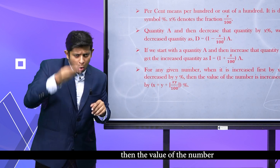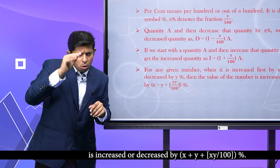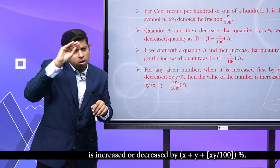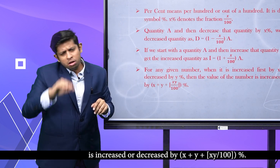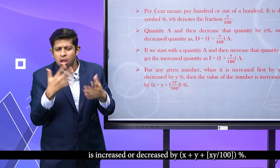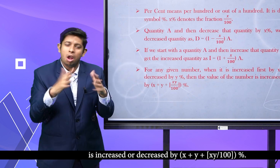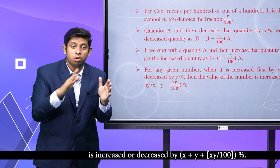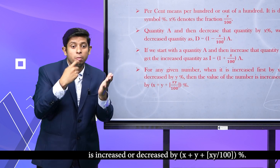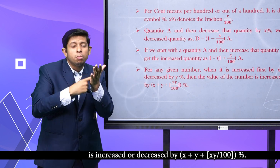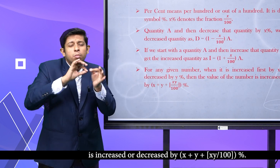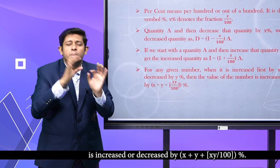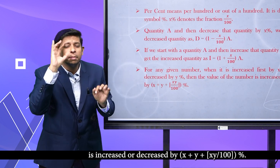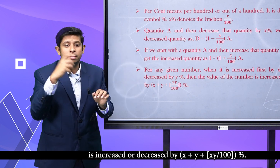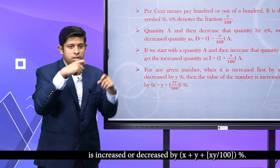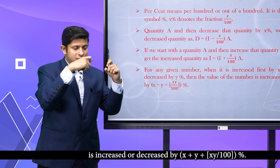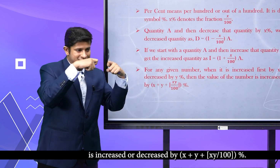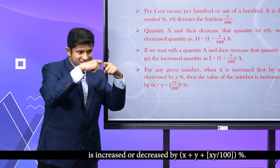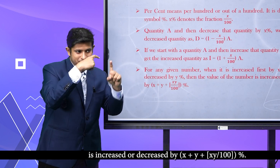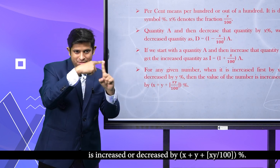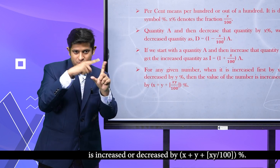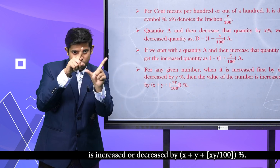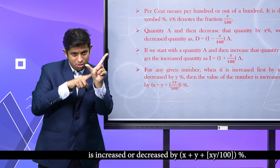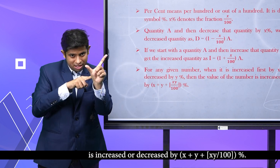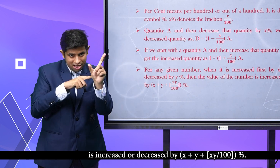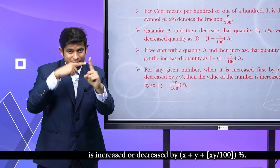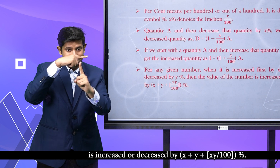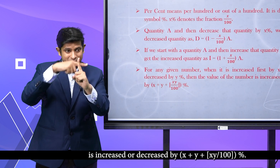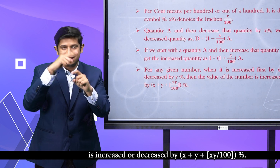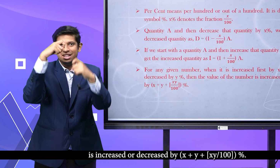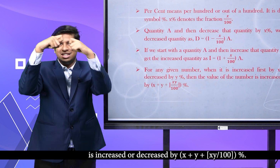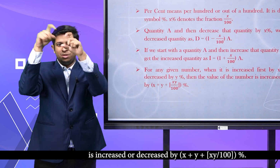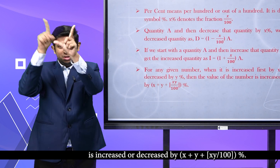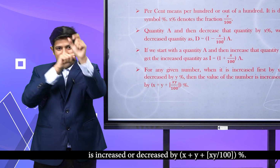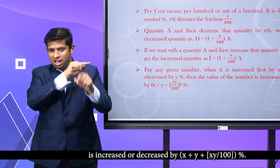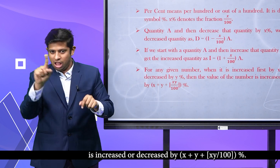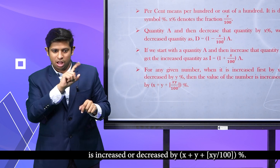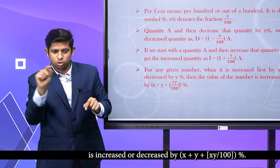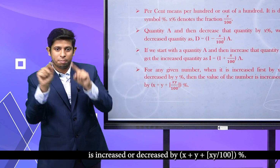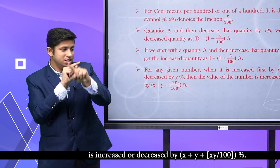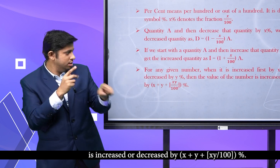is increased or decreased by x plus y plus of xy by 100%.